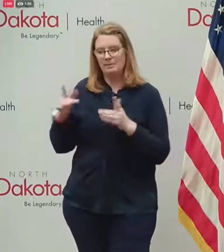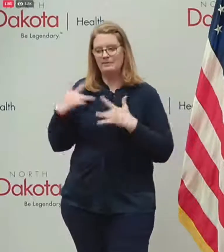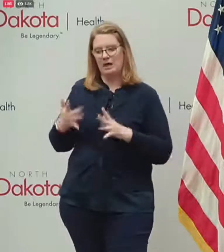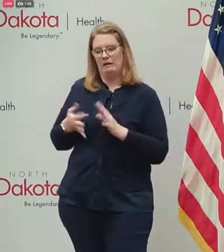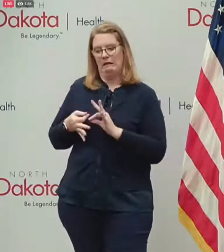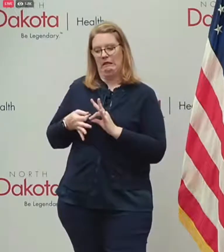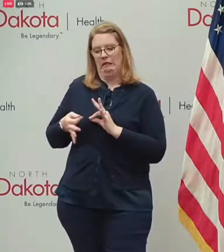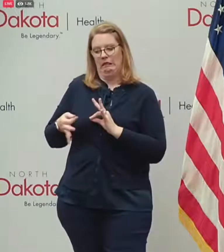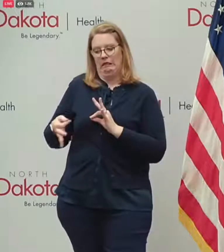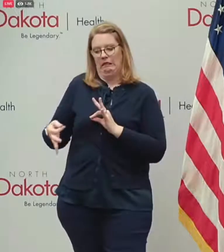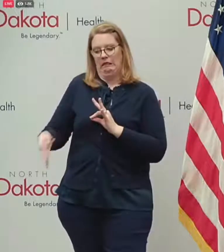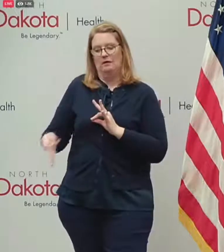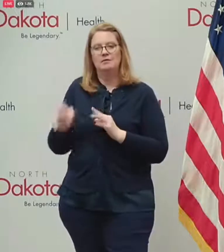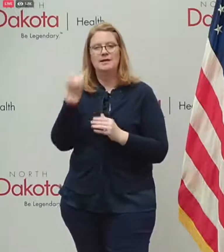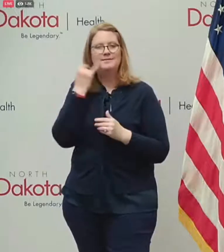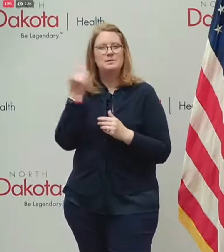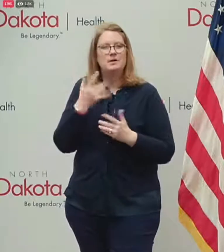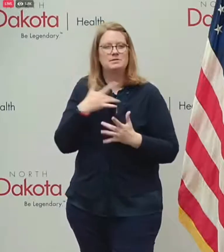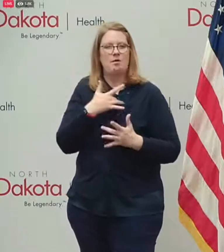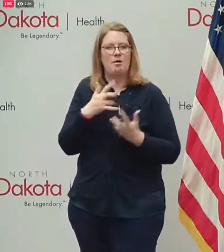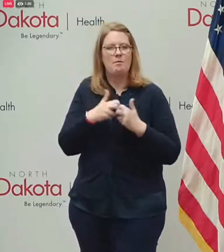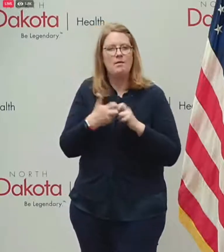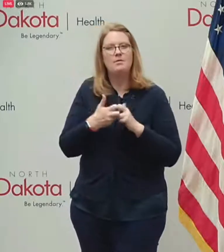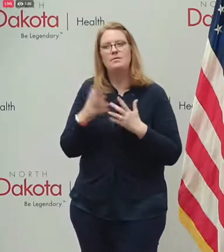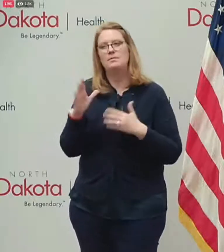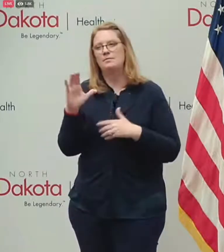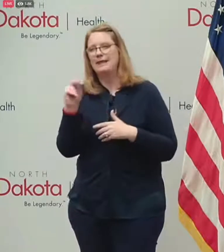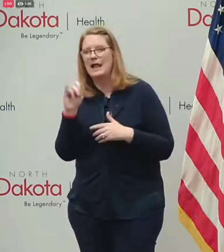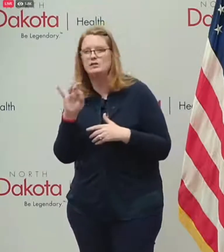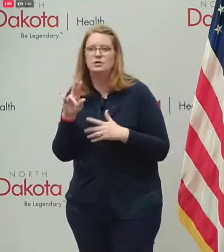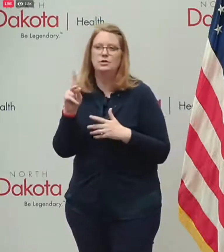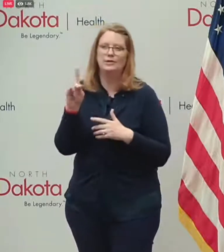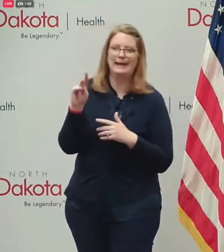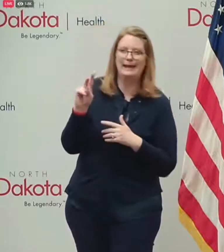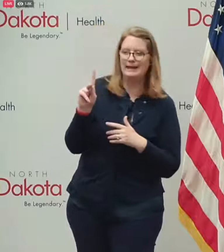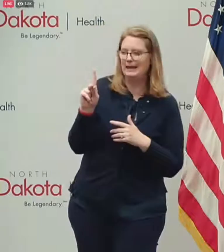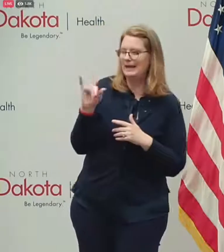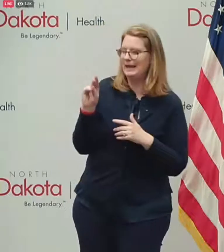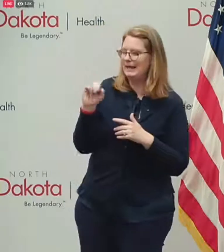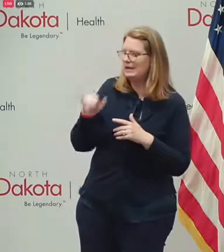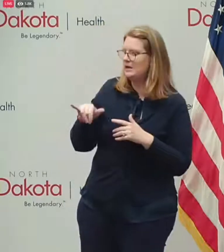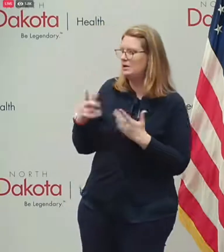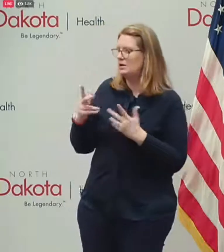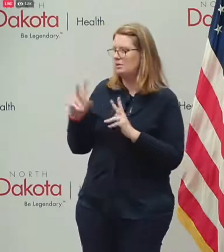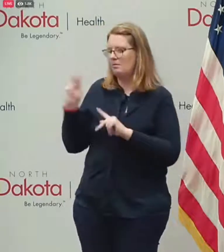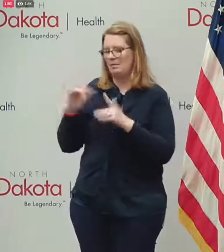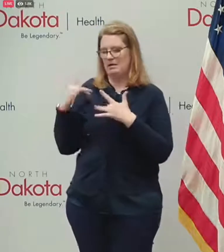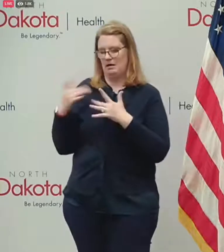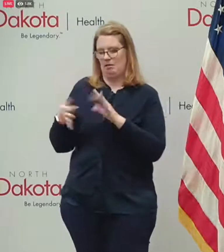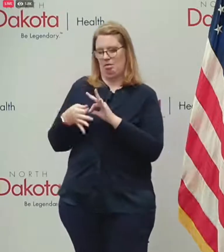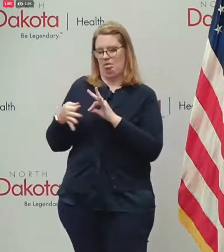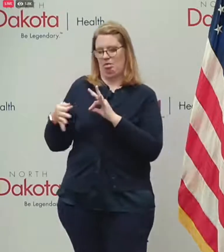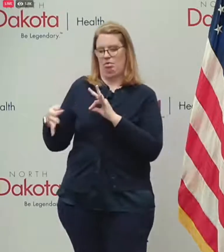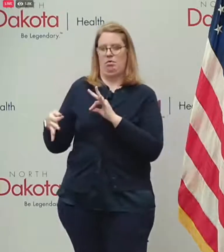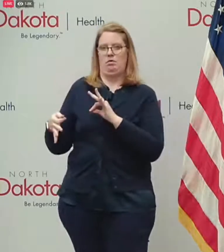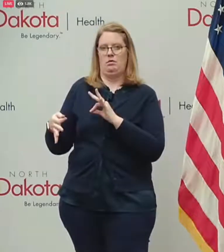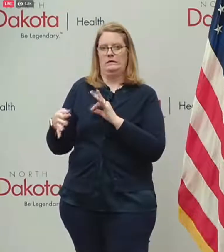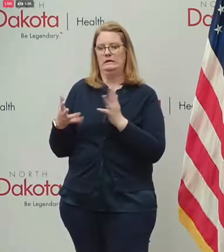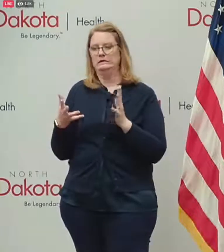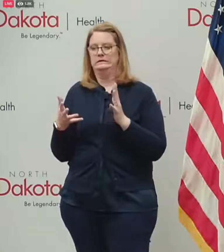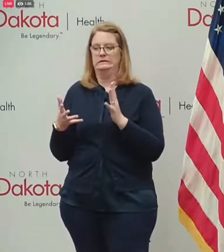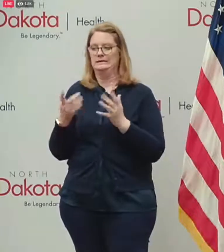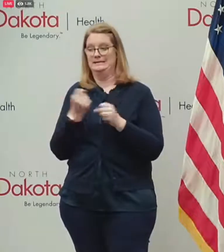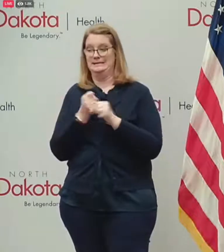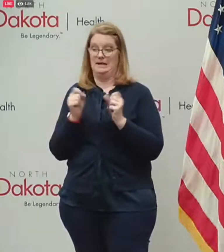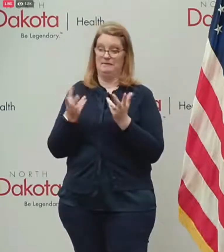progressive heart issue, a cancer issue, kidney issues that people were deferring on, create more